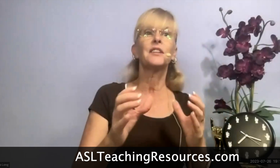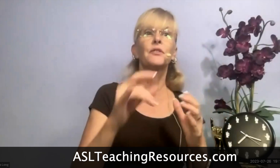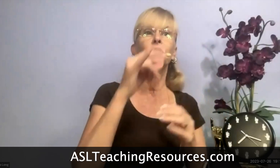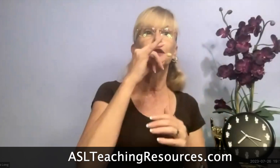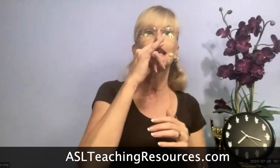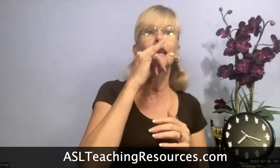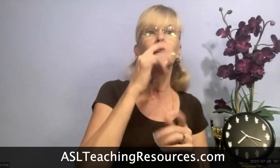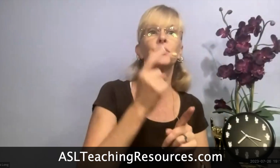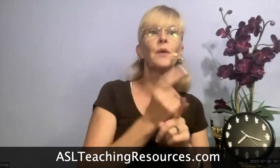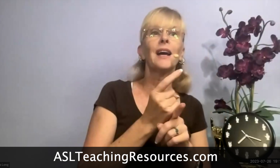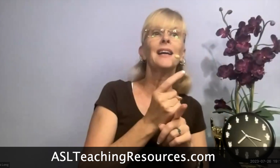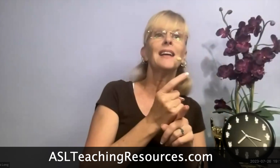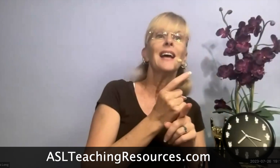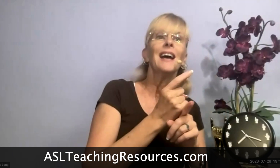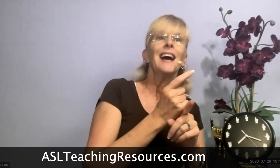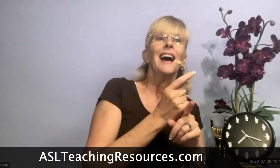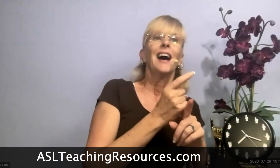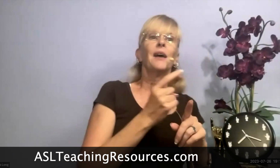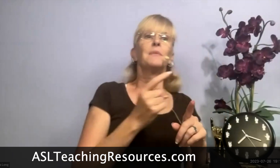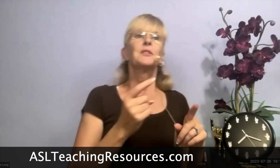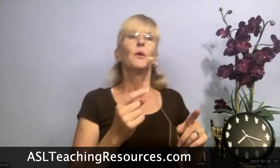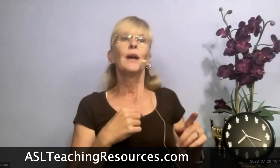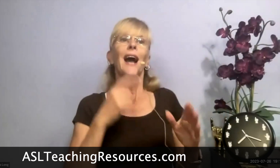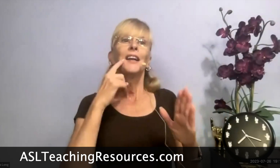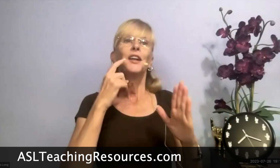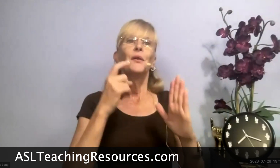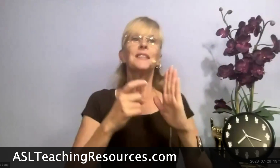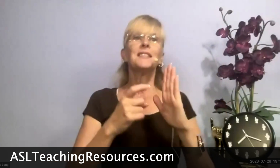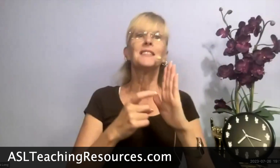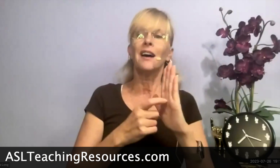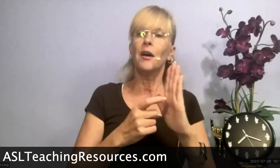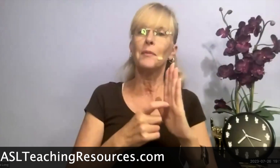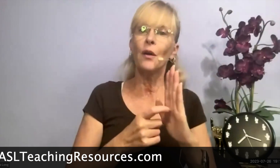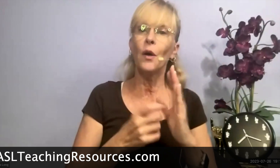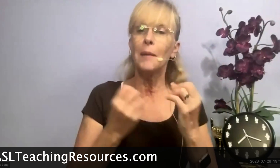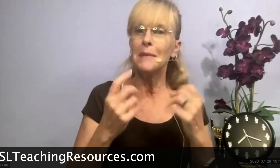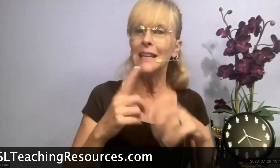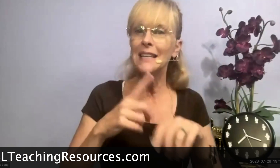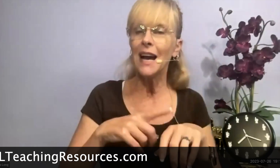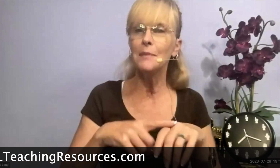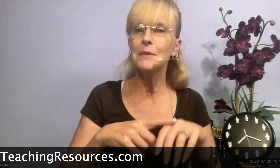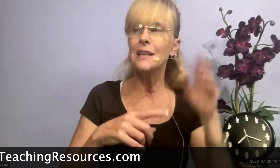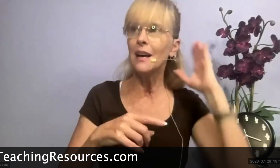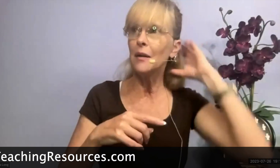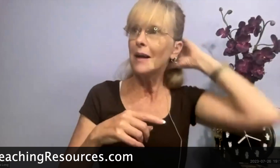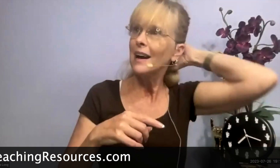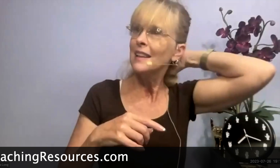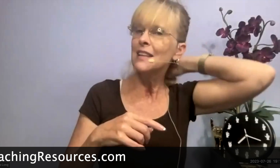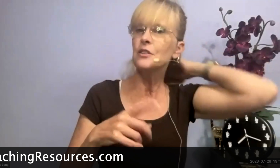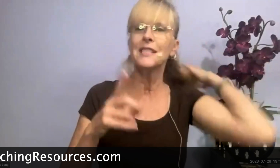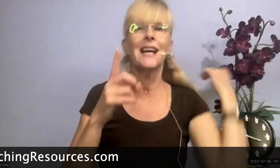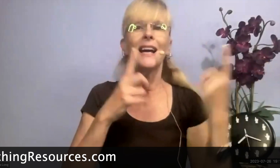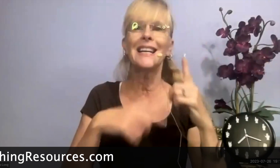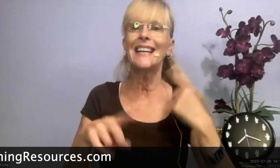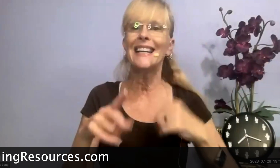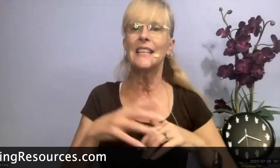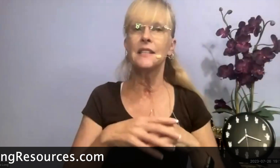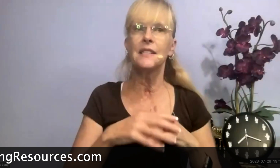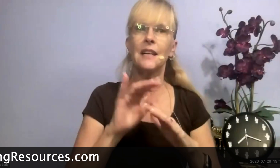classroom for the kids, right? So what I noticed, though, at many times, their signing is kind